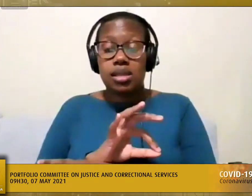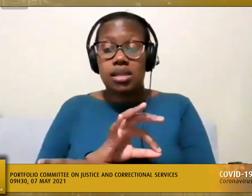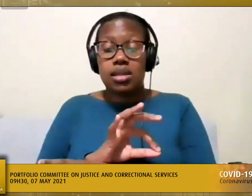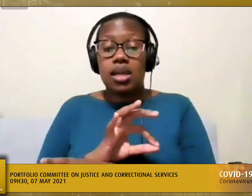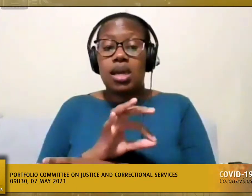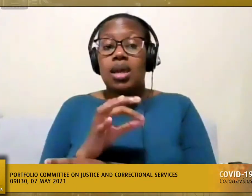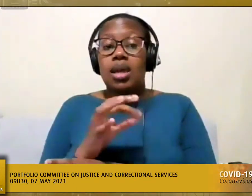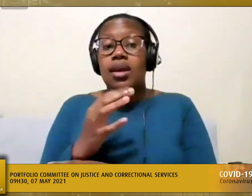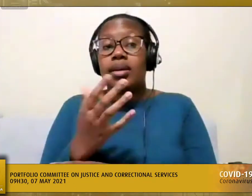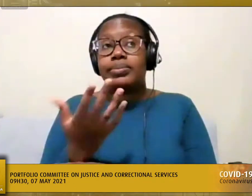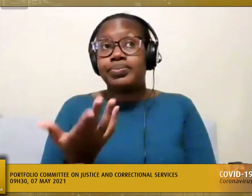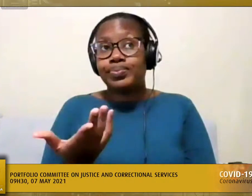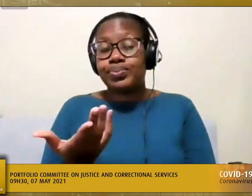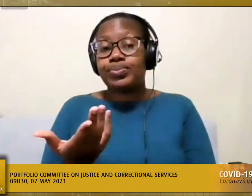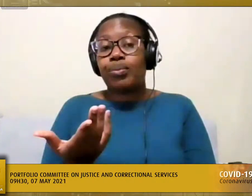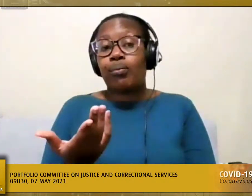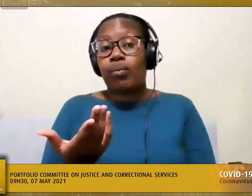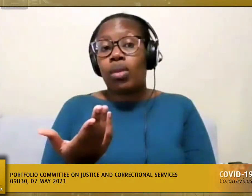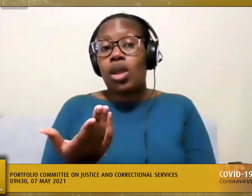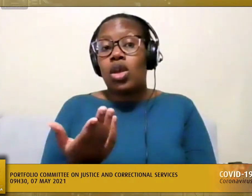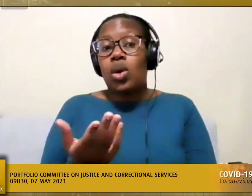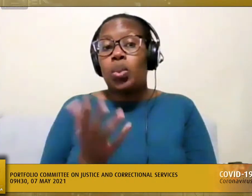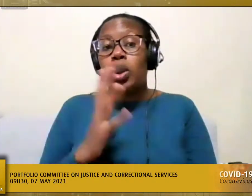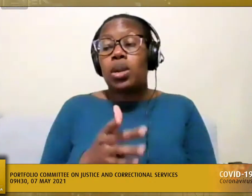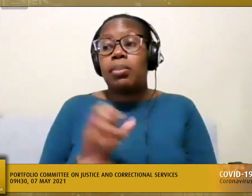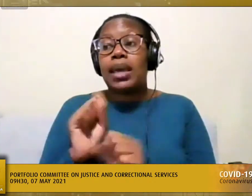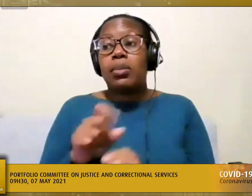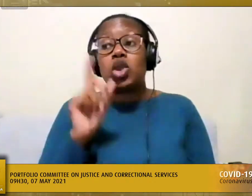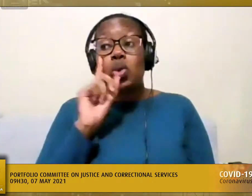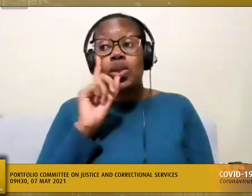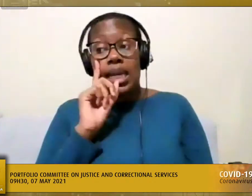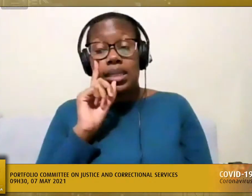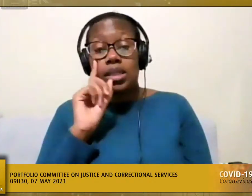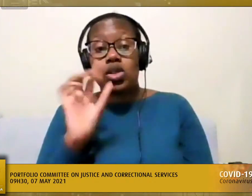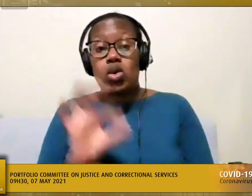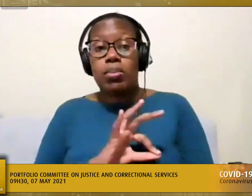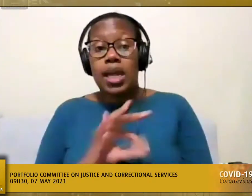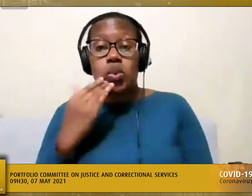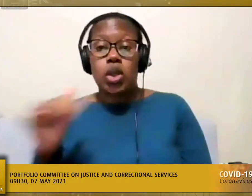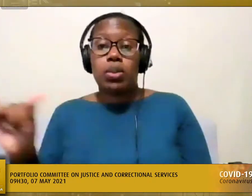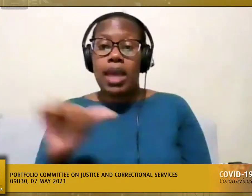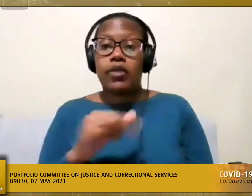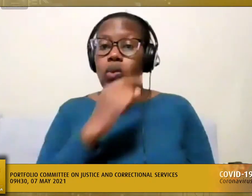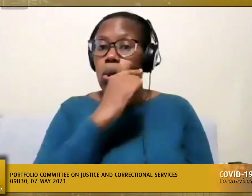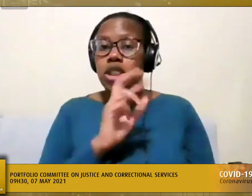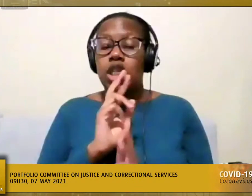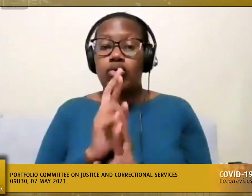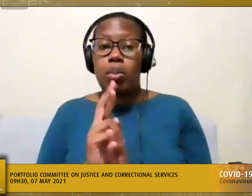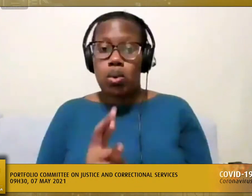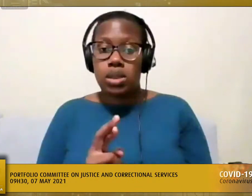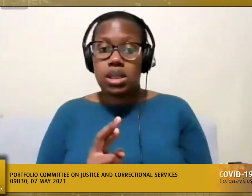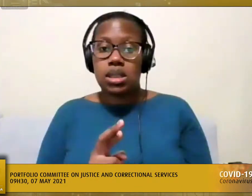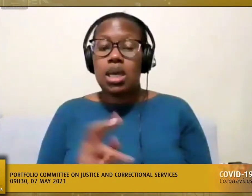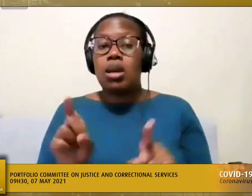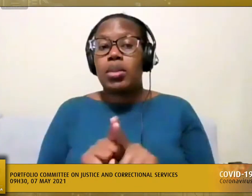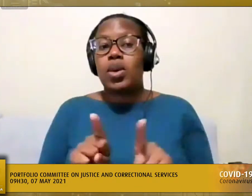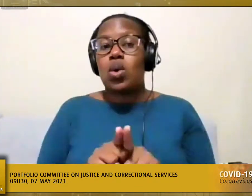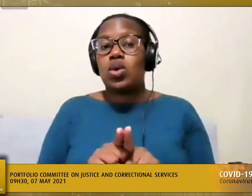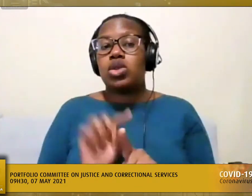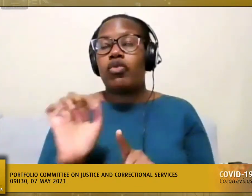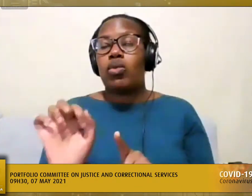and you will be able to test them when you come back for quarterly reports and even for a